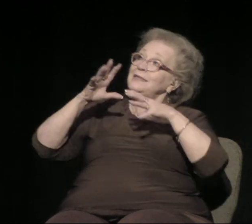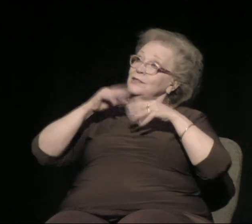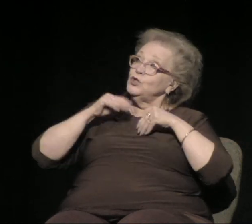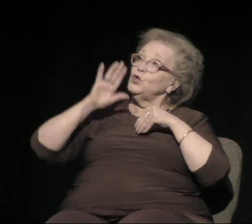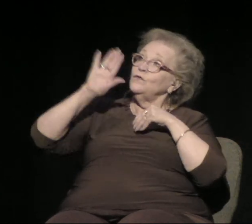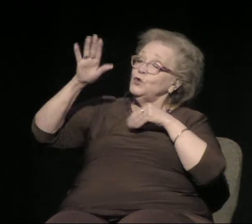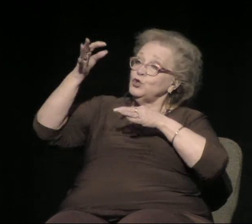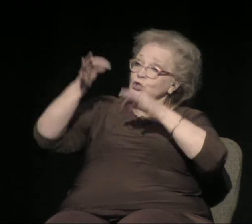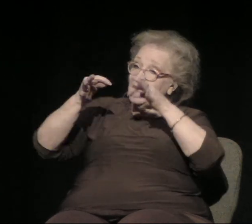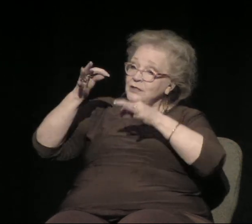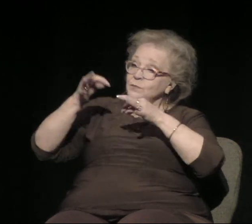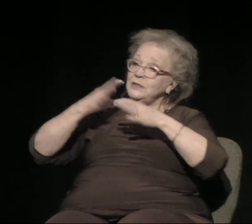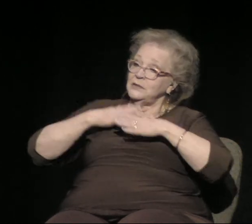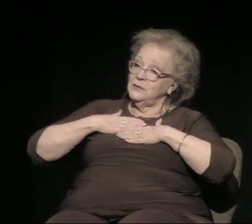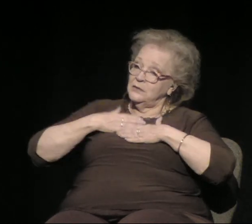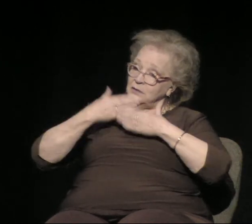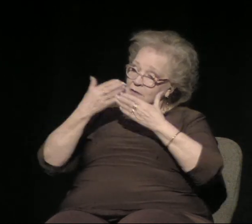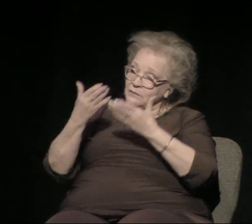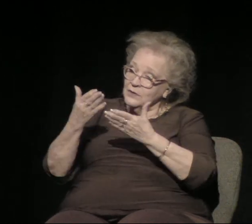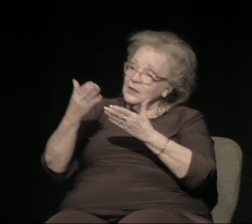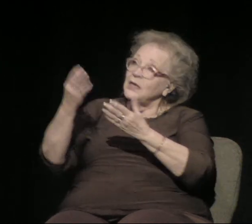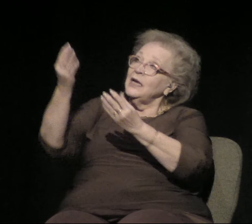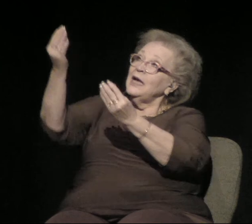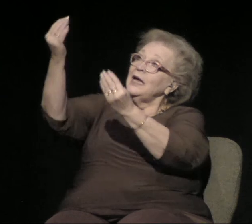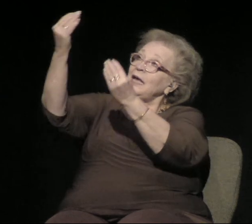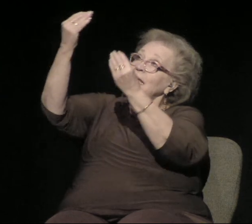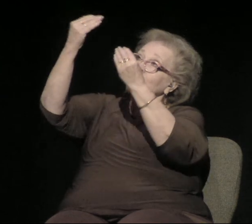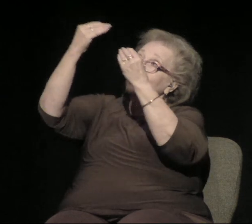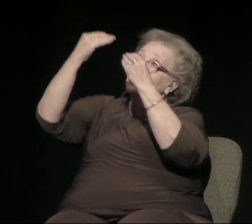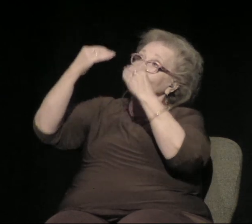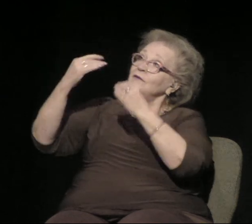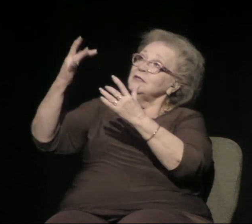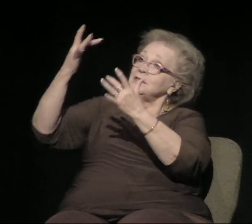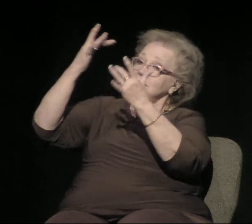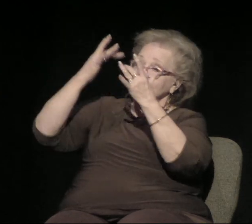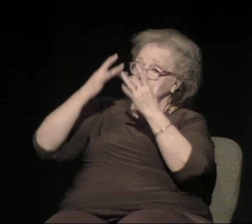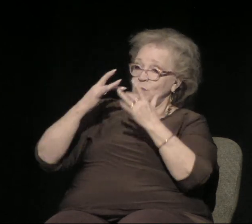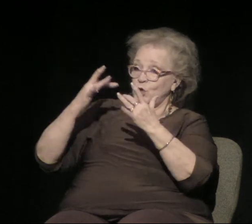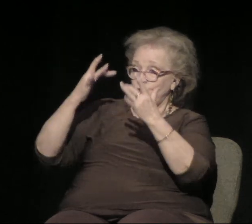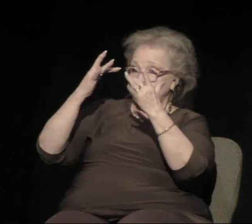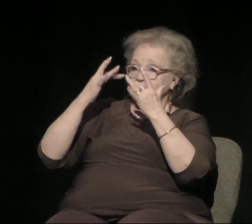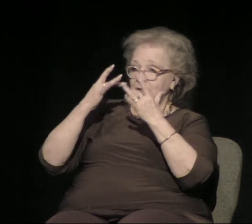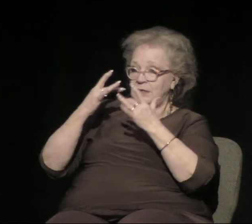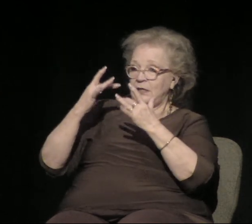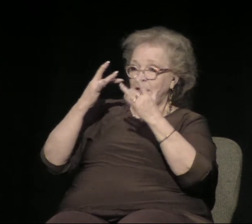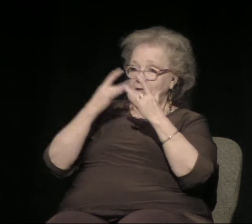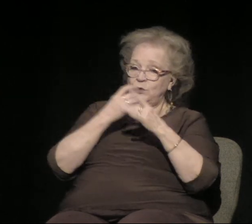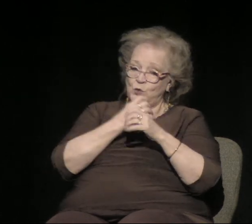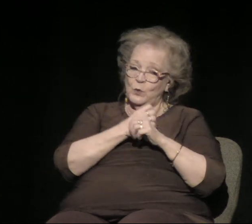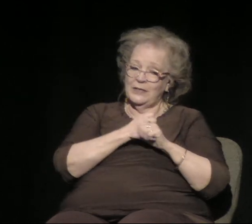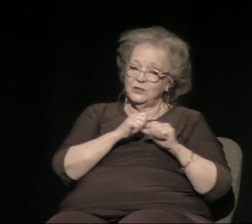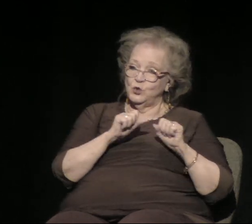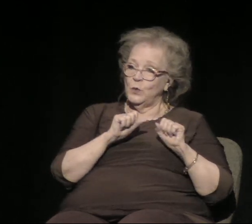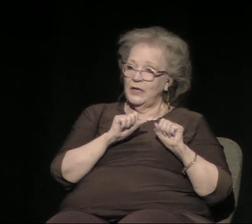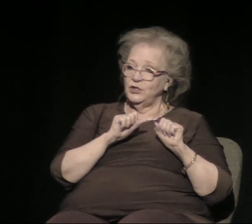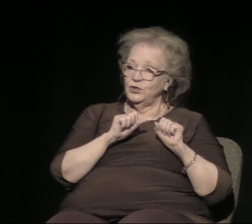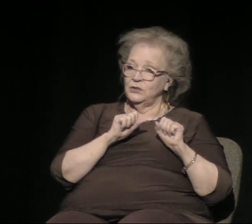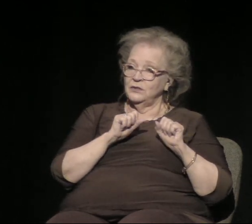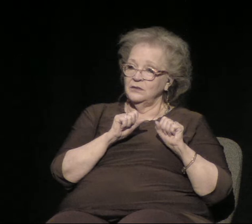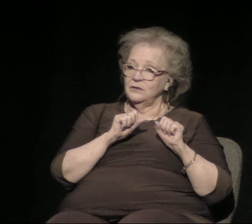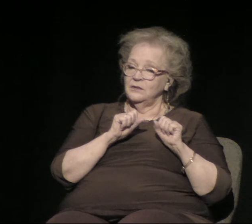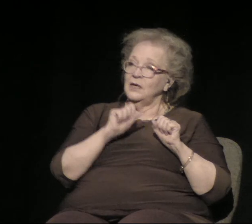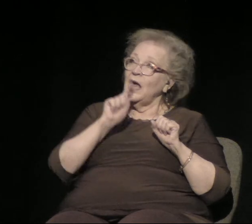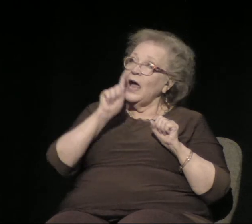confess. Lord, would you now show us mercy? He's moving from confession to restoration. He's moving